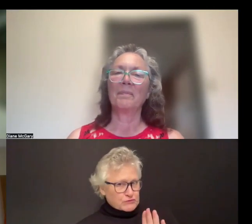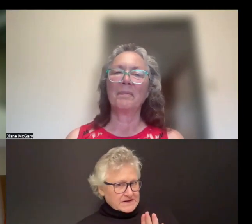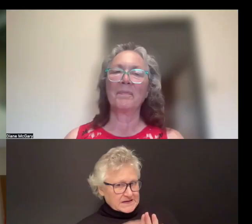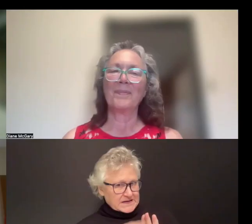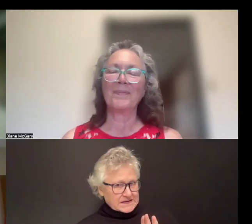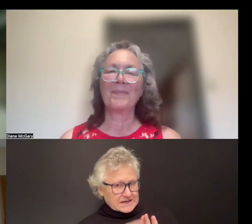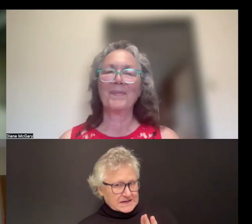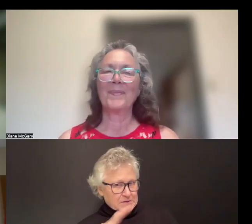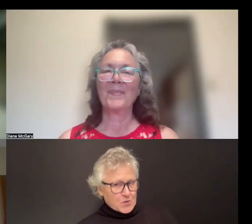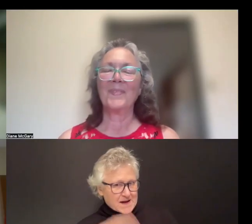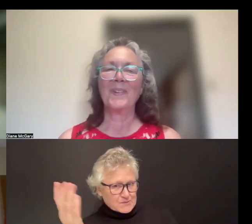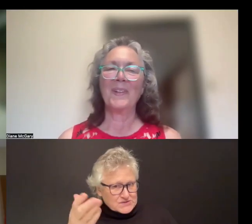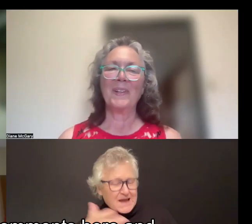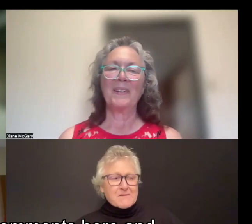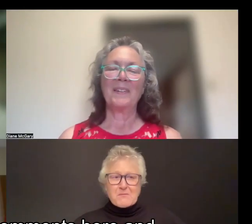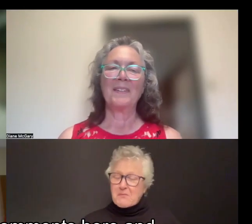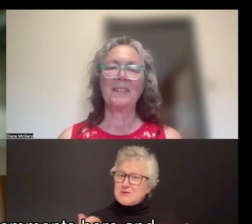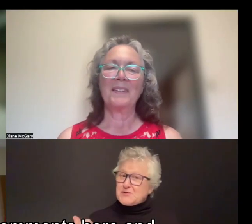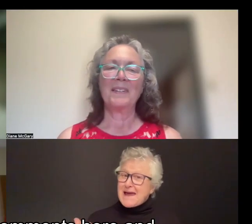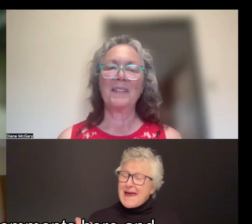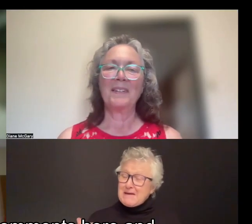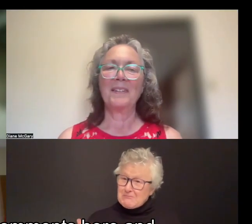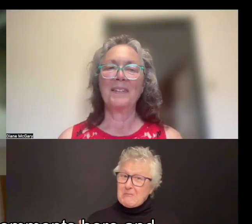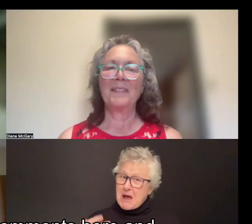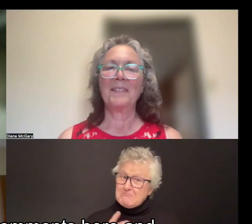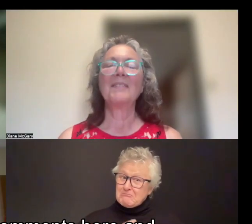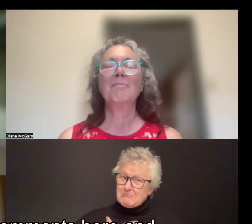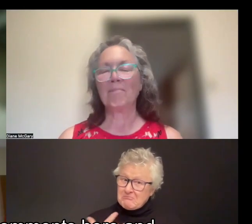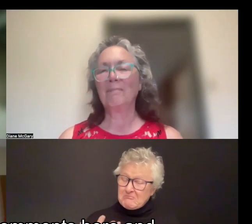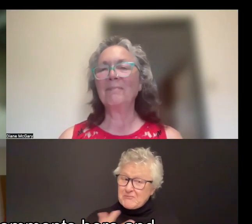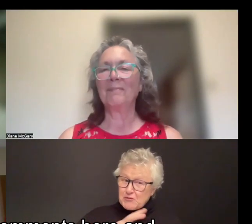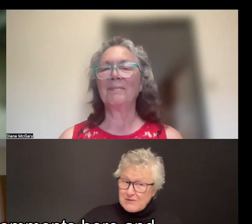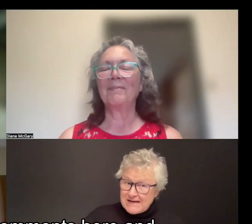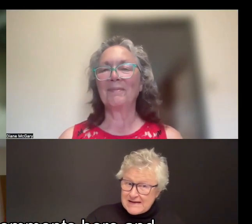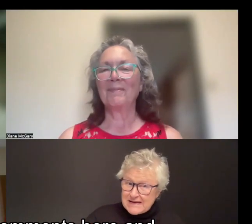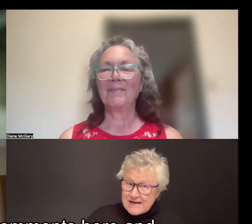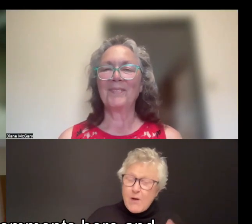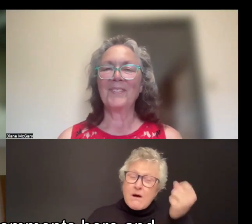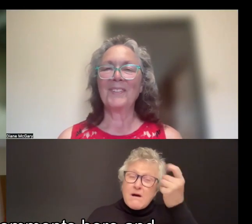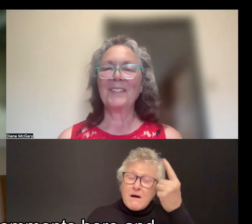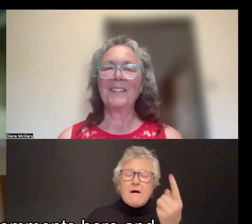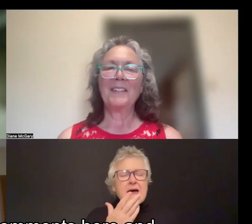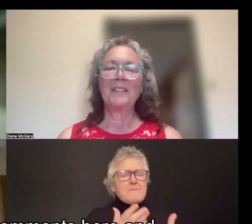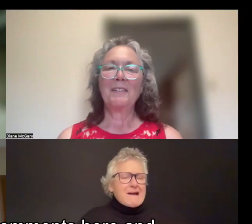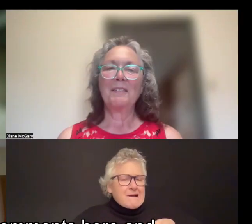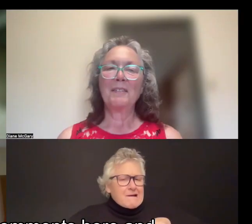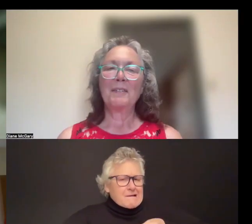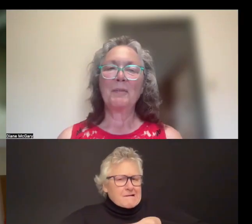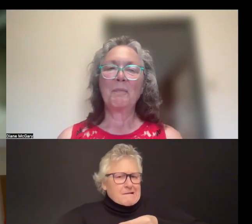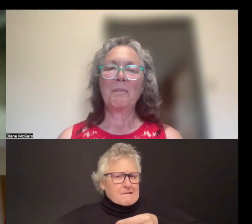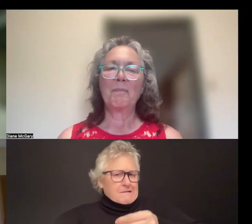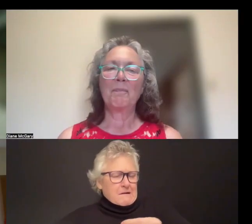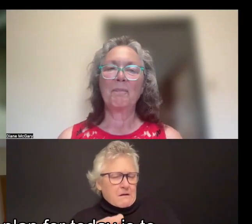Hannah's story to you. I might interject comments here and there if I feel like I need